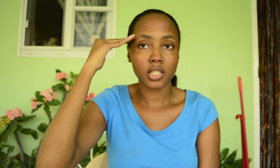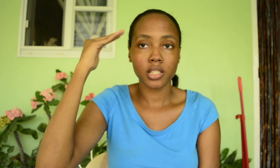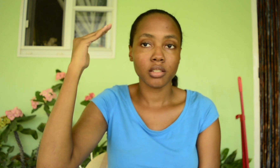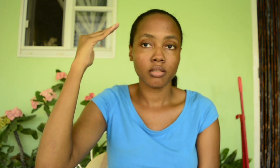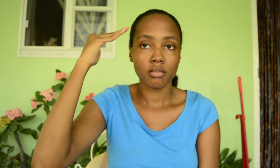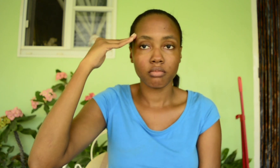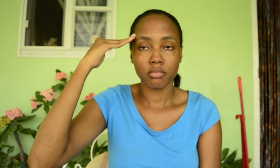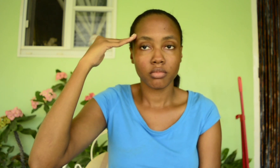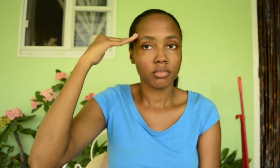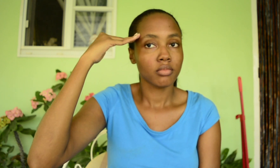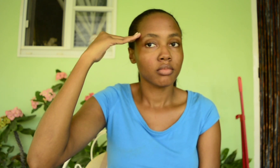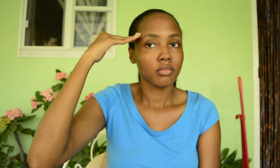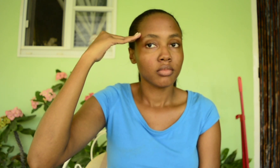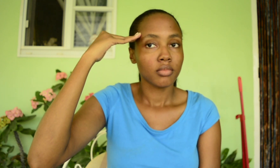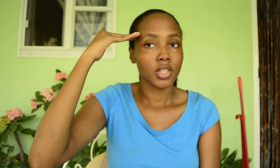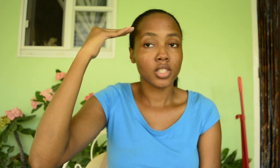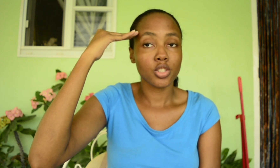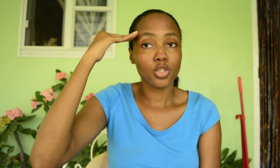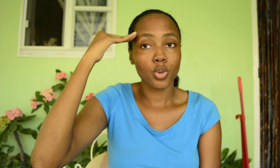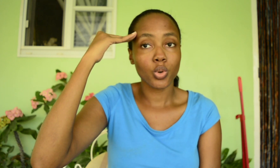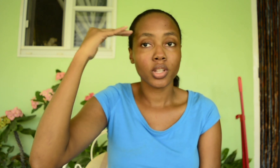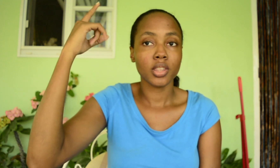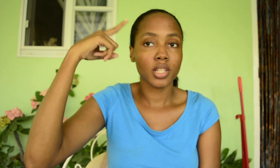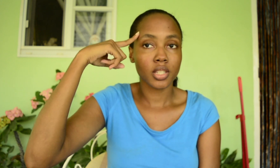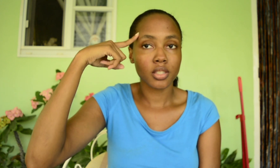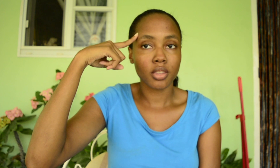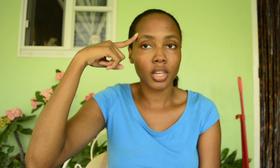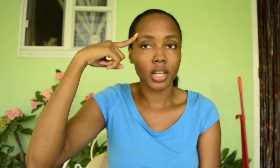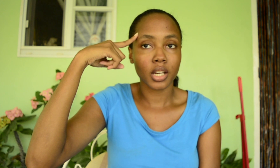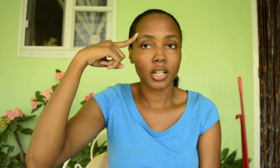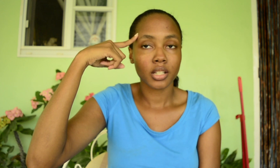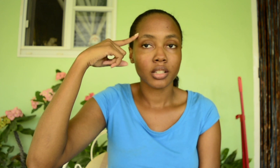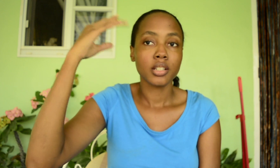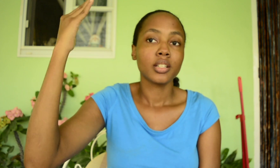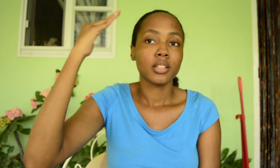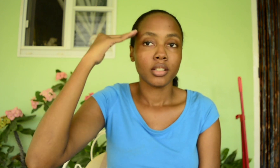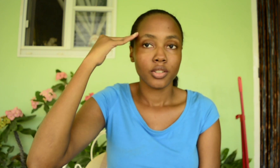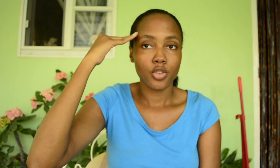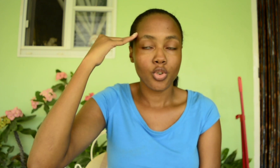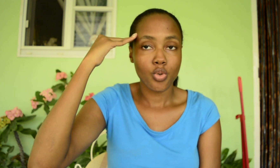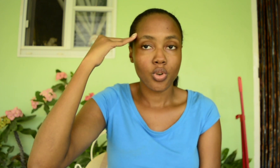this. This is no, this is to think. No.